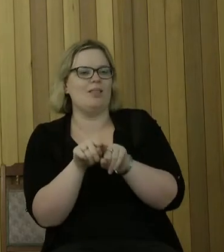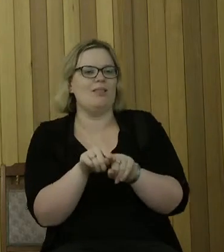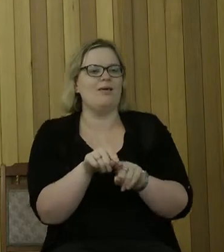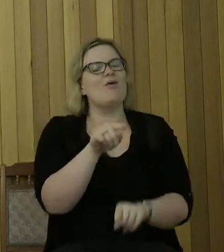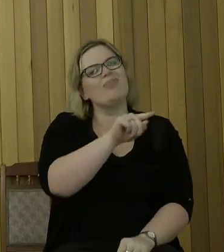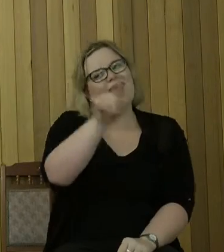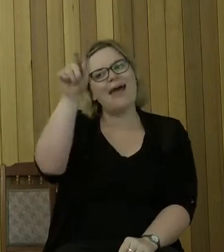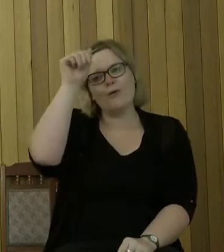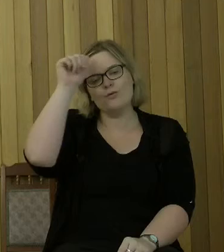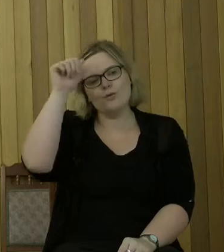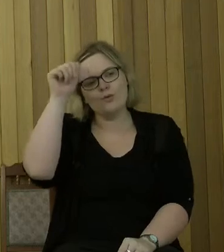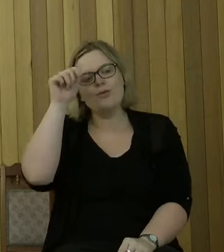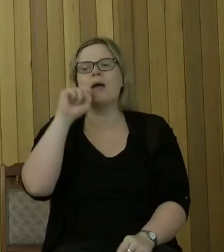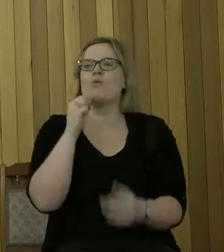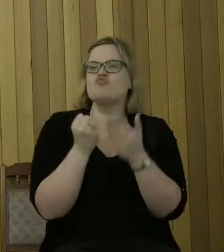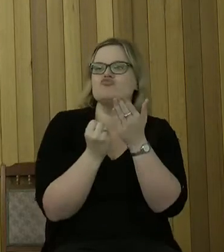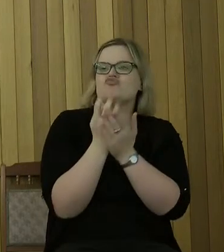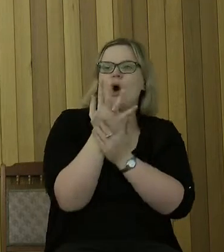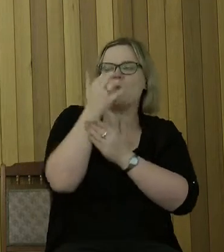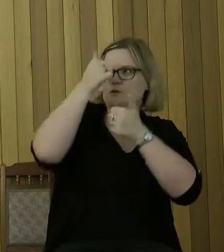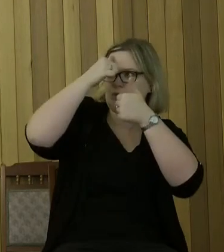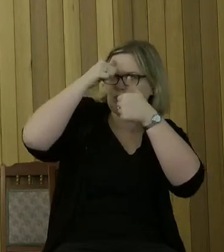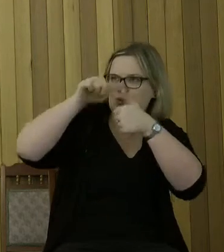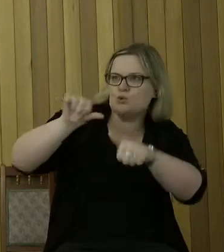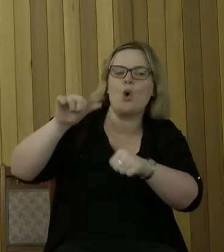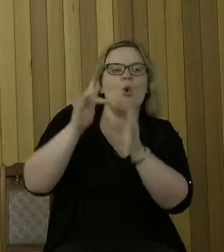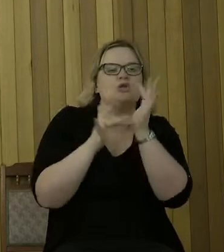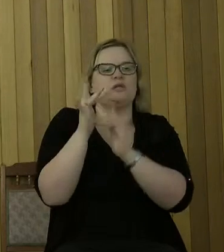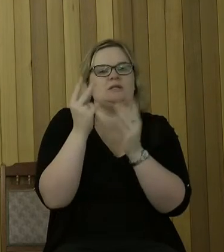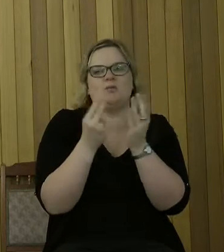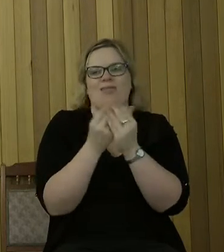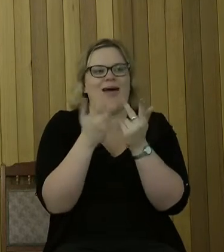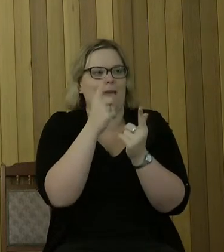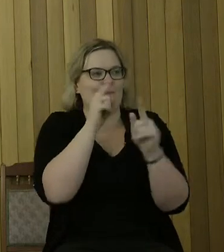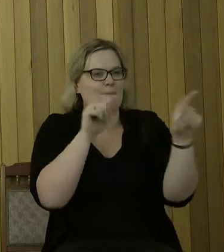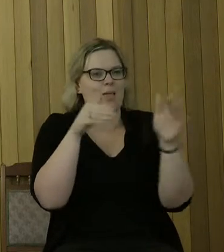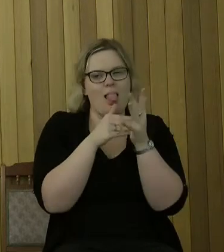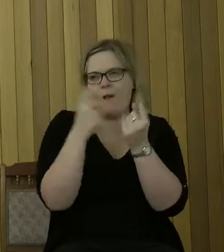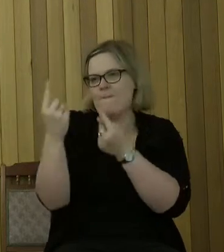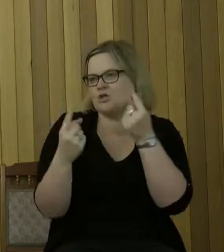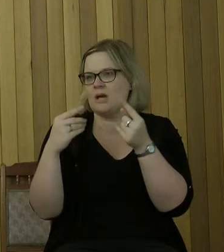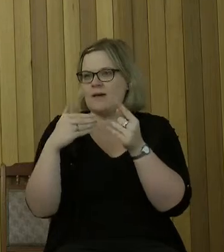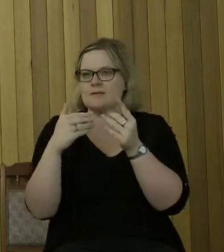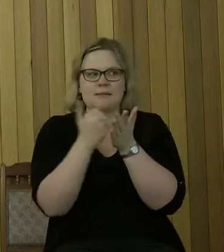They knew that they would grow to know Jesus Christ through others. They could help each other, build each other up,